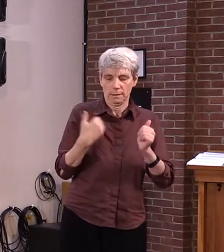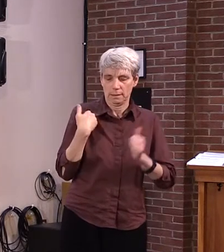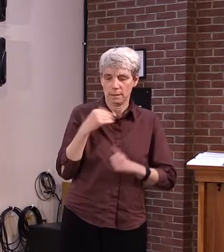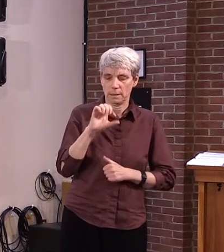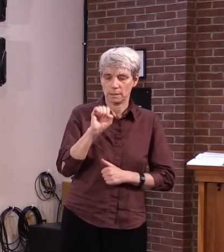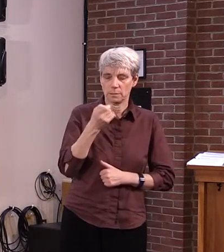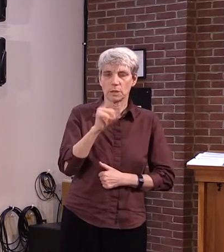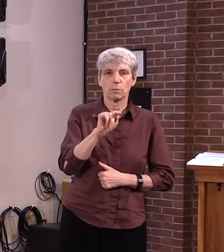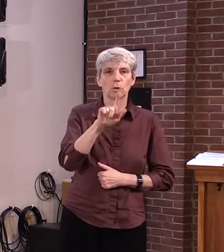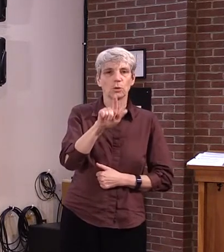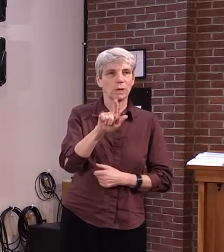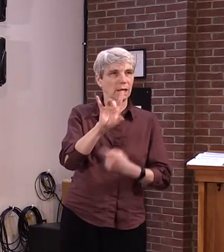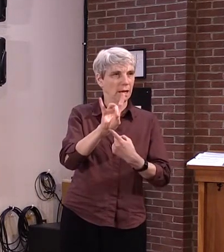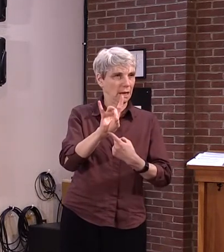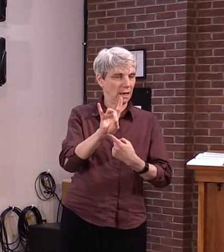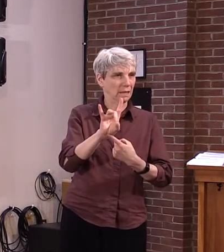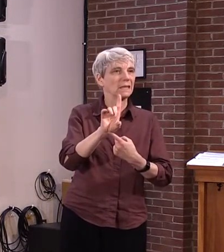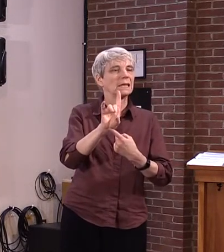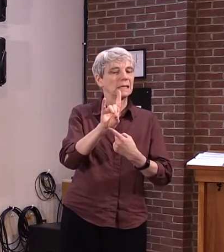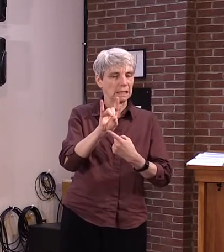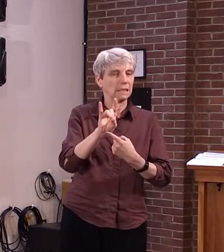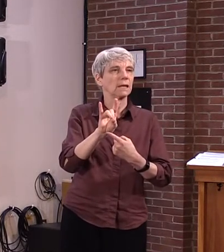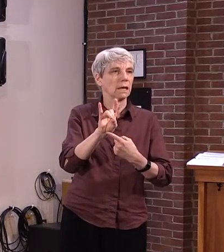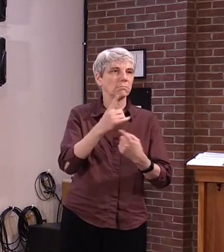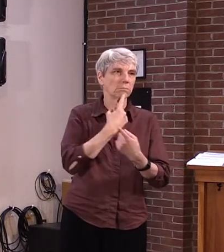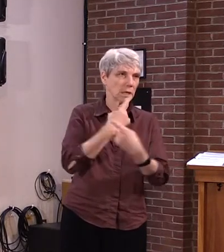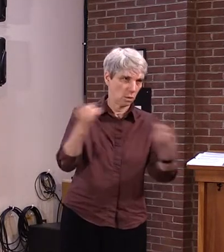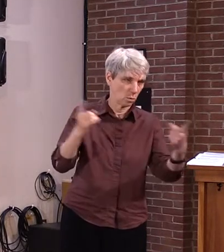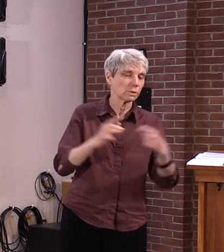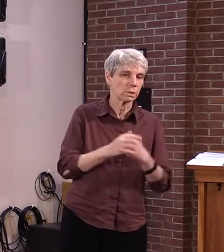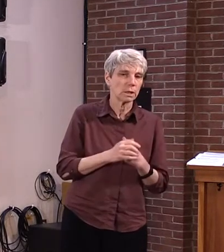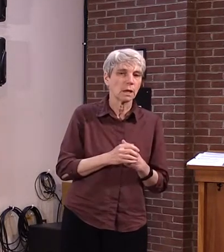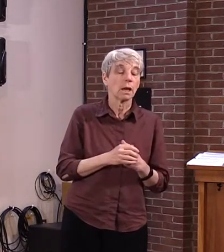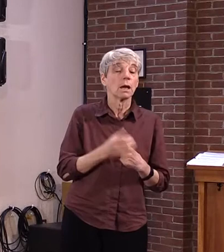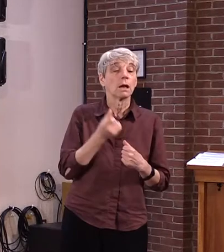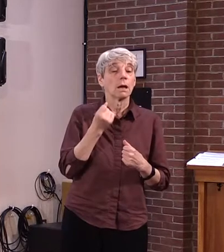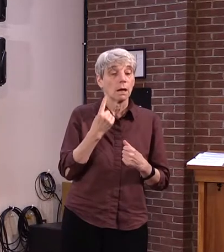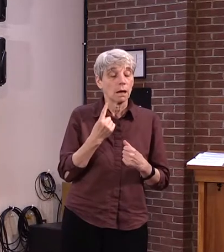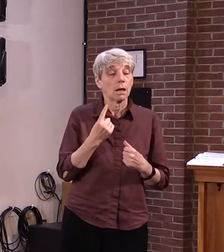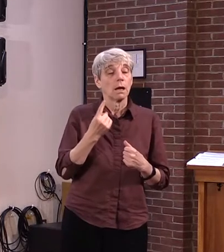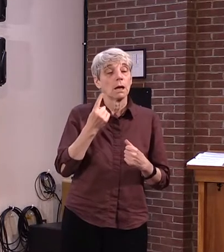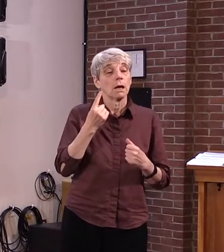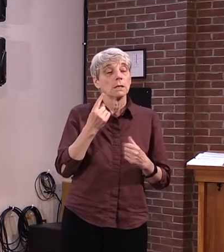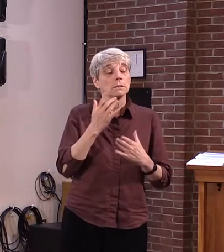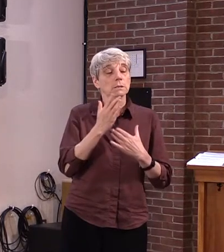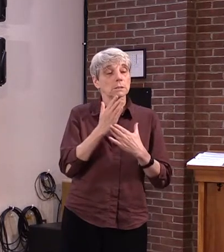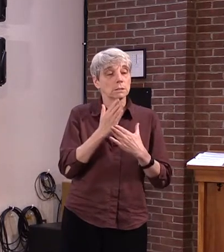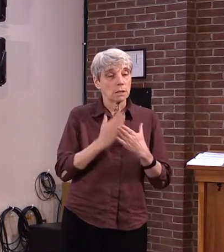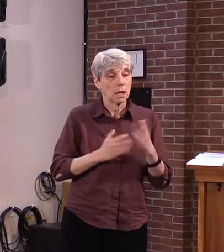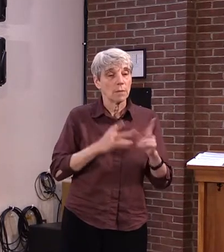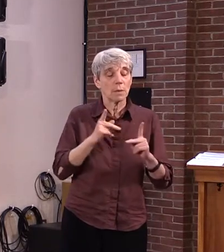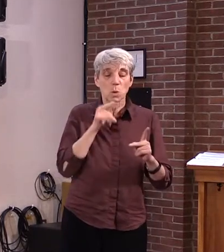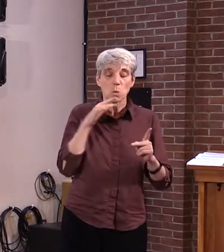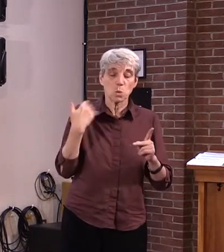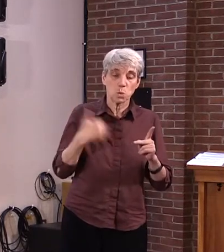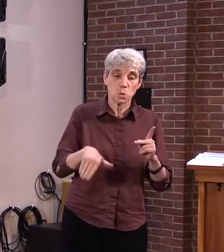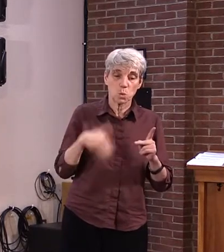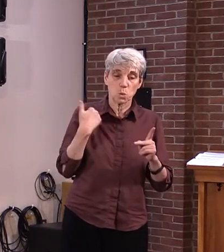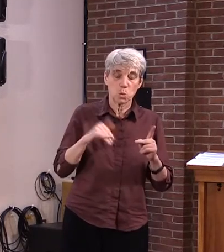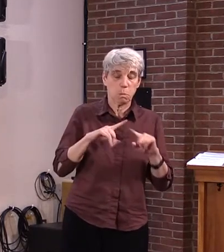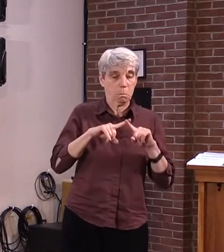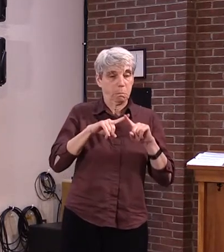9/28/20. The most vulnerable of the participants might not be coming back